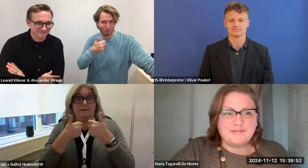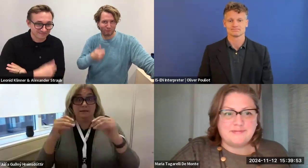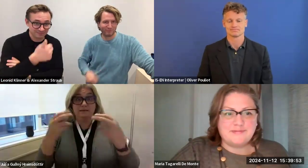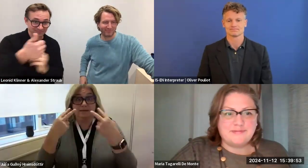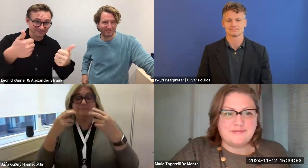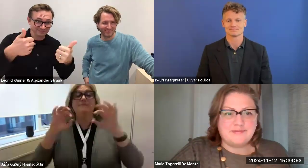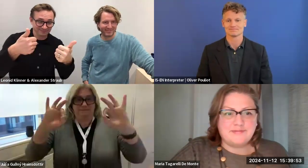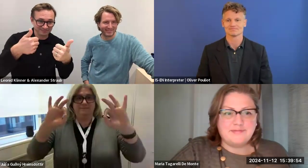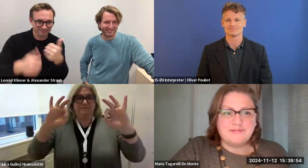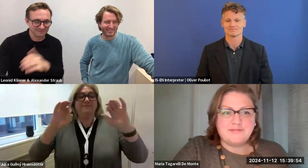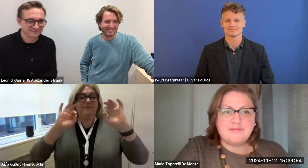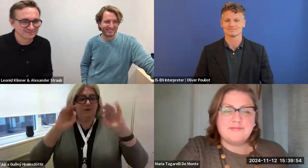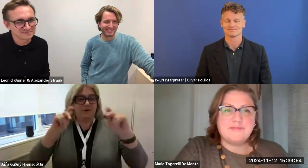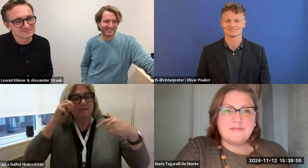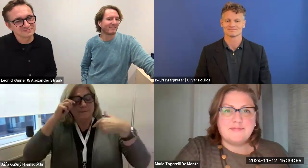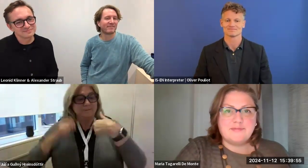Great.